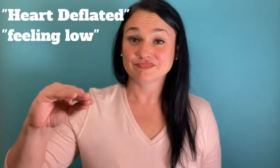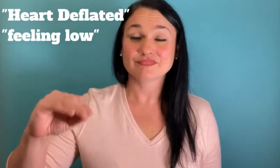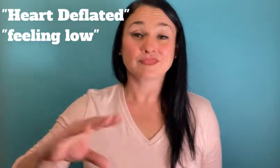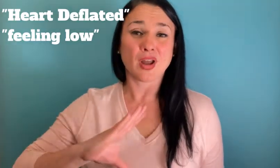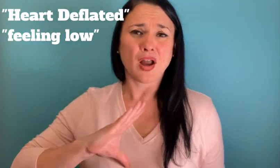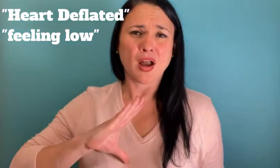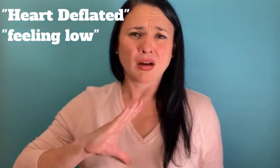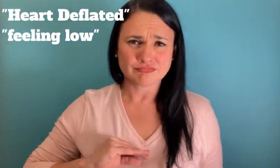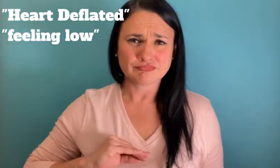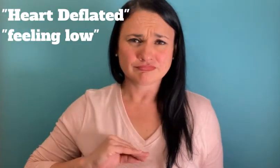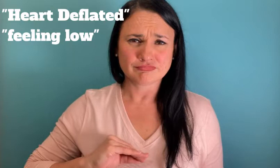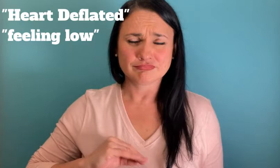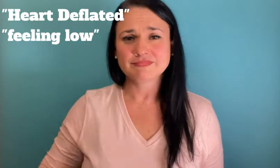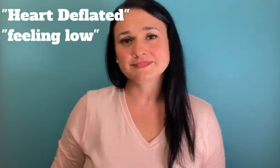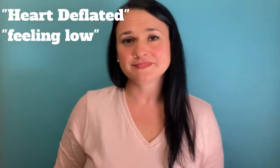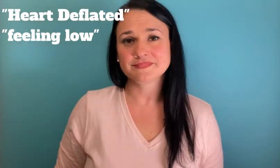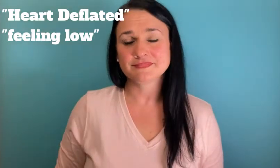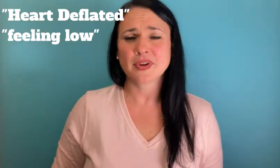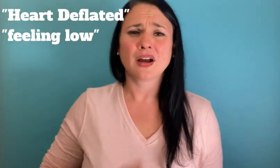Heart deflated is feeling low.